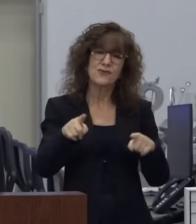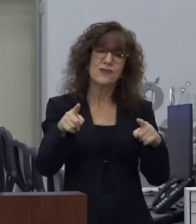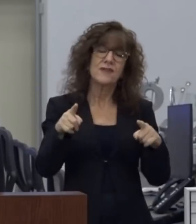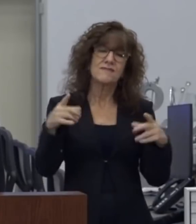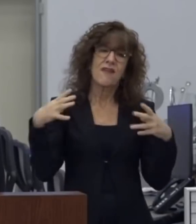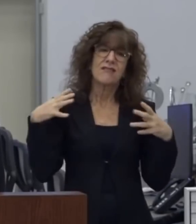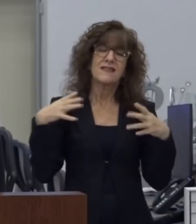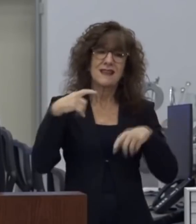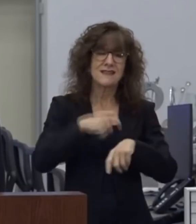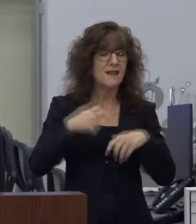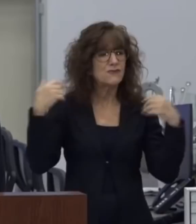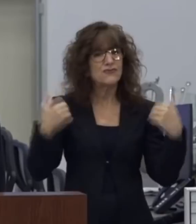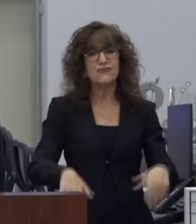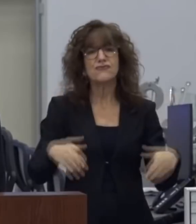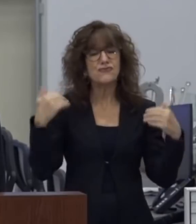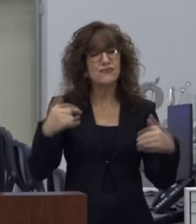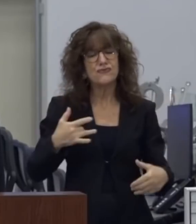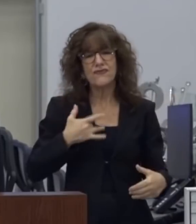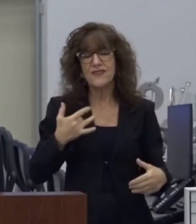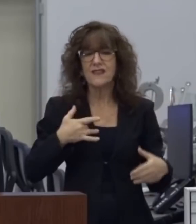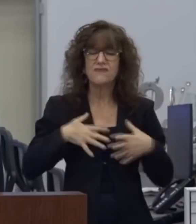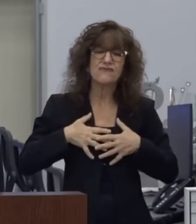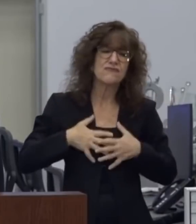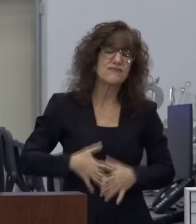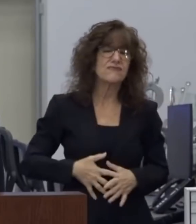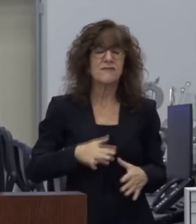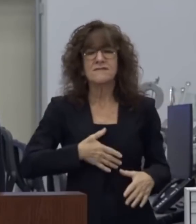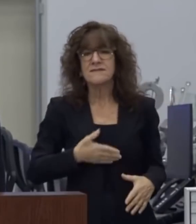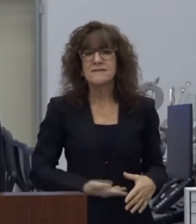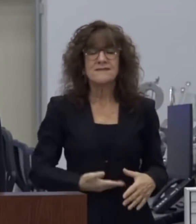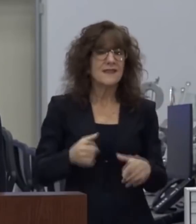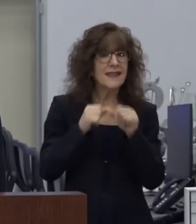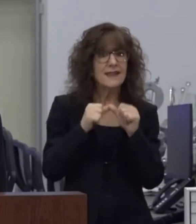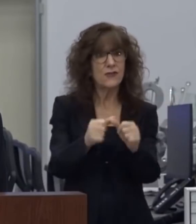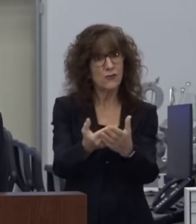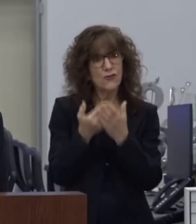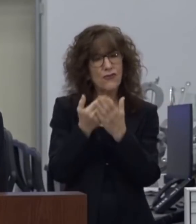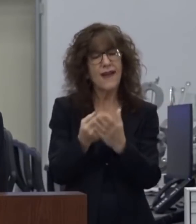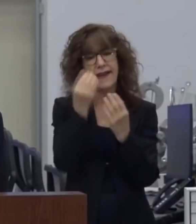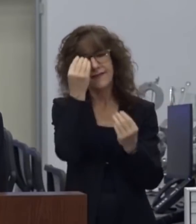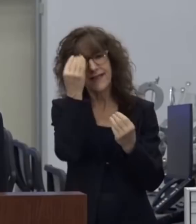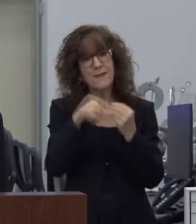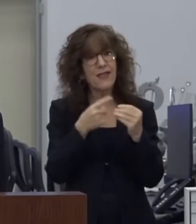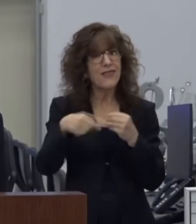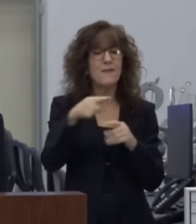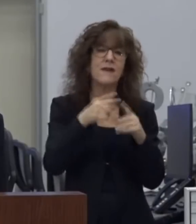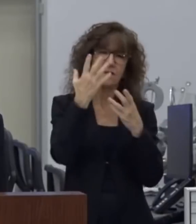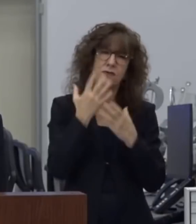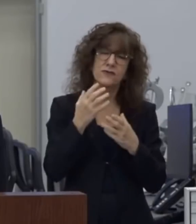are experiencing extreme distress. And so we continue to think about them and to pray for them. Unfortunately,